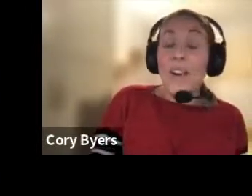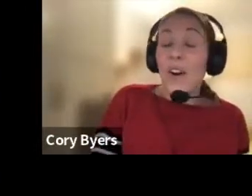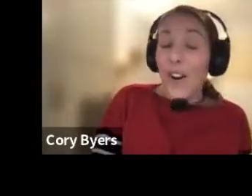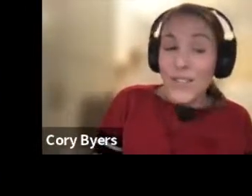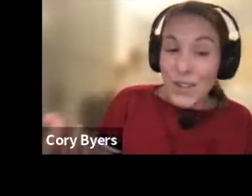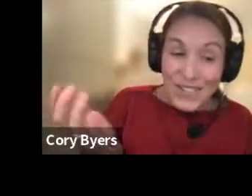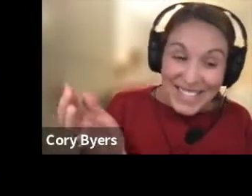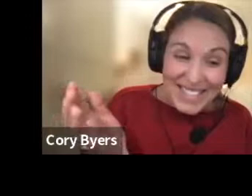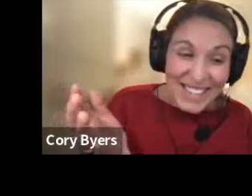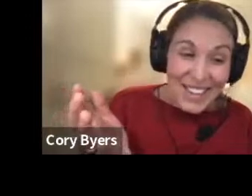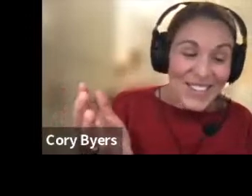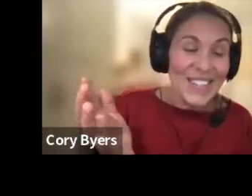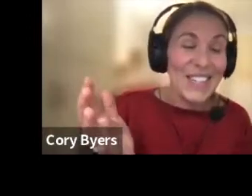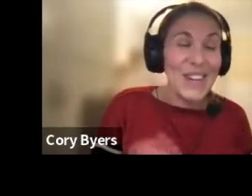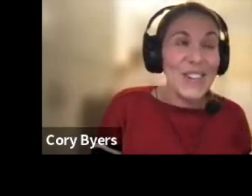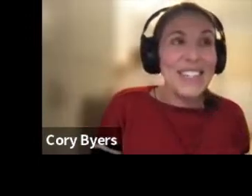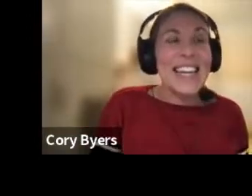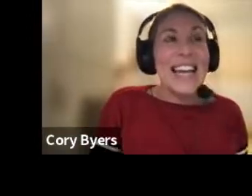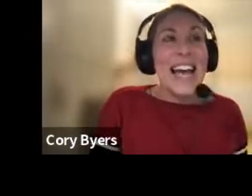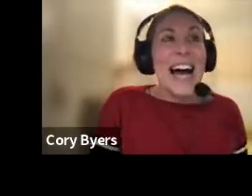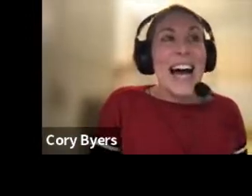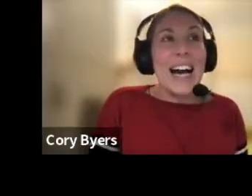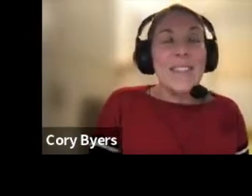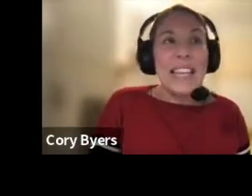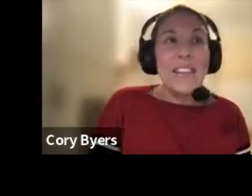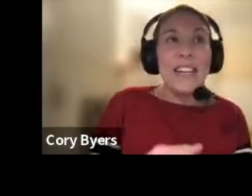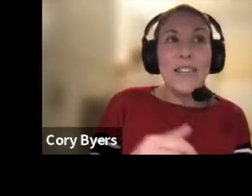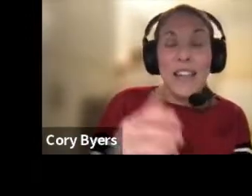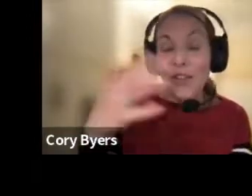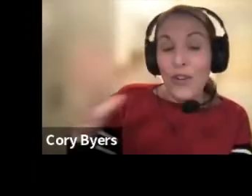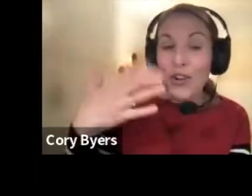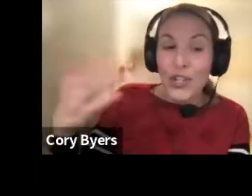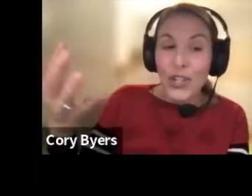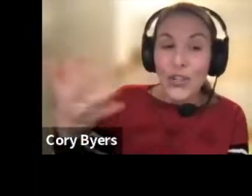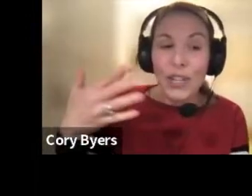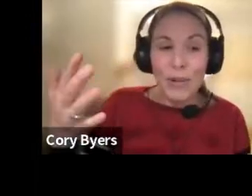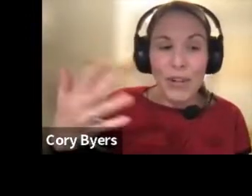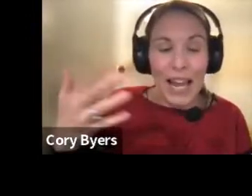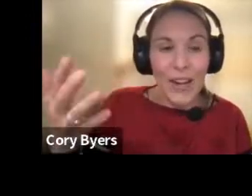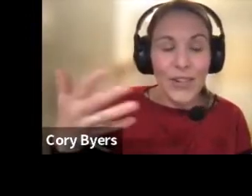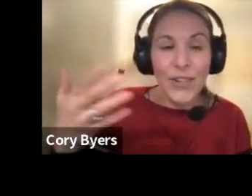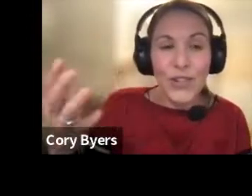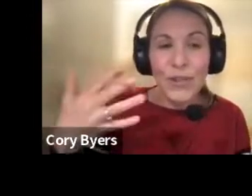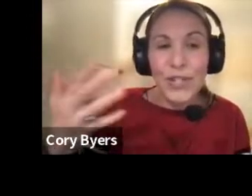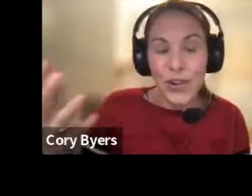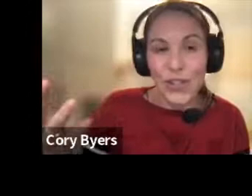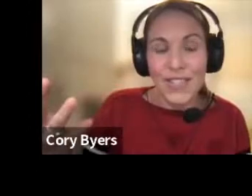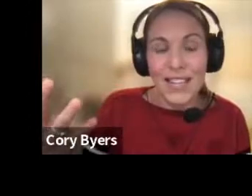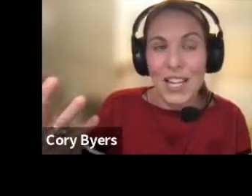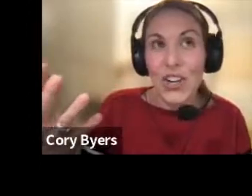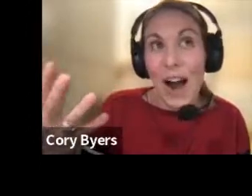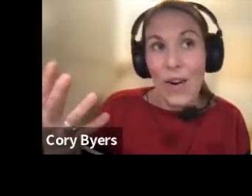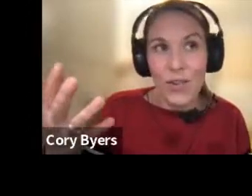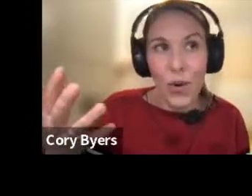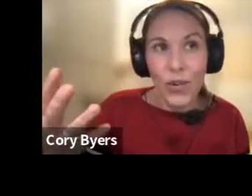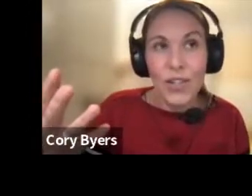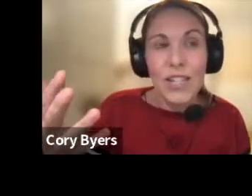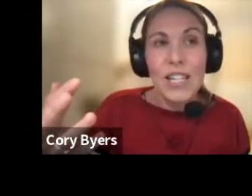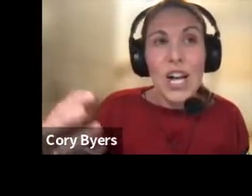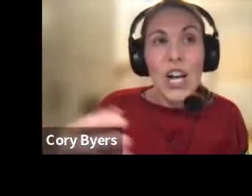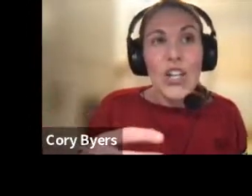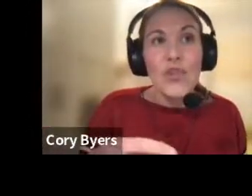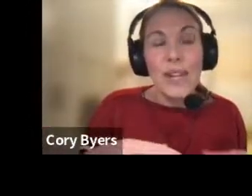And then also, this is another note, even if there are 2 communicators, 2 adults in your